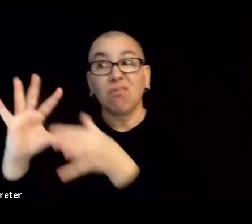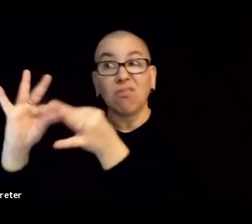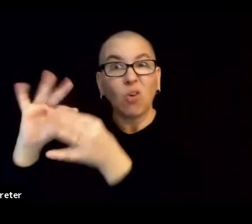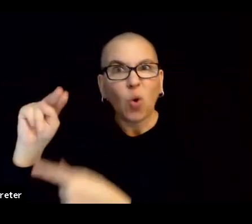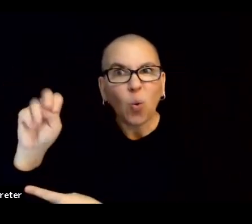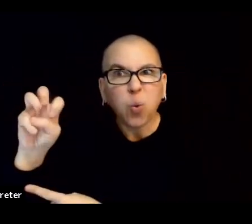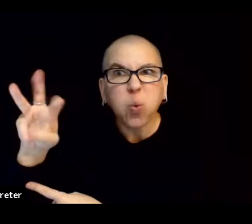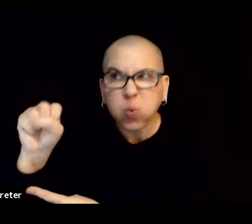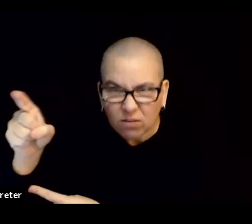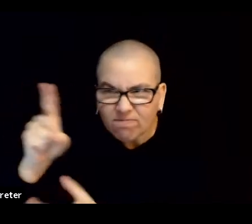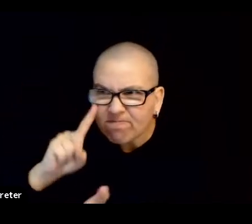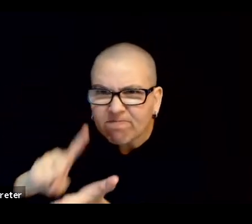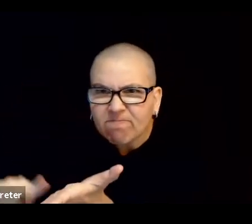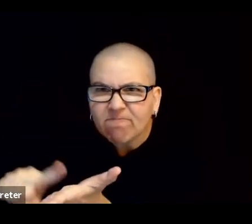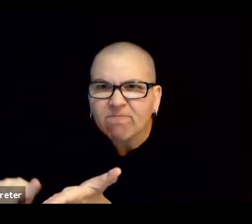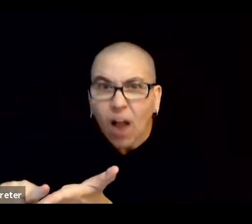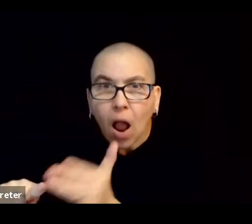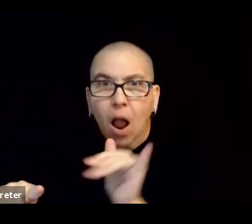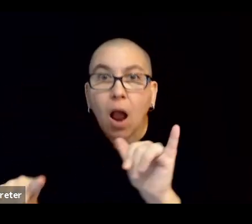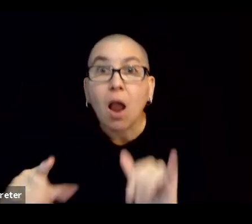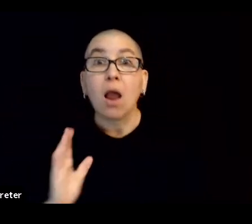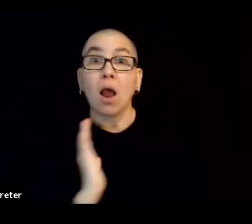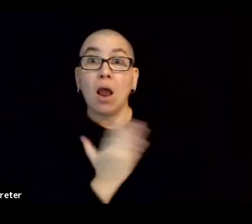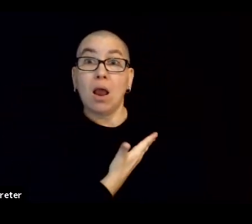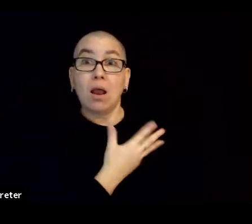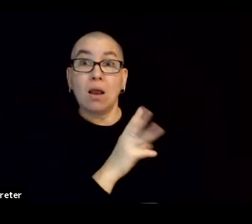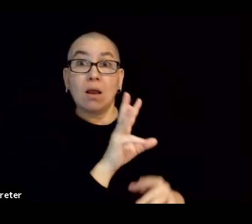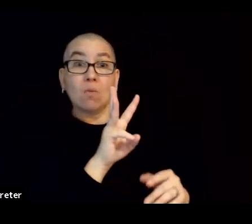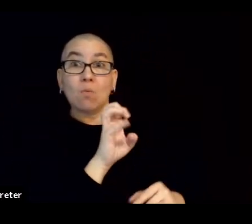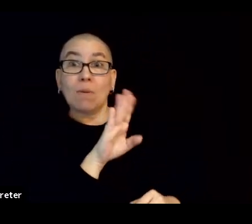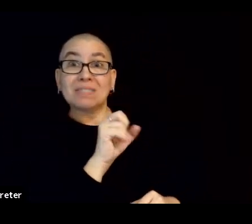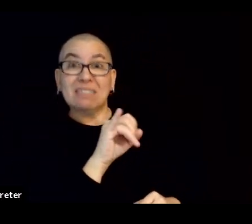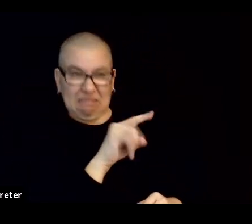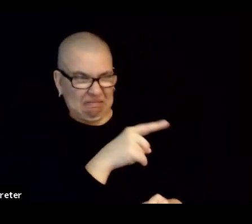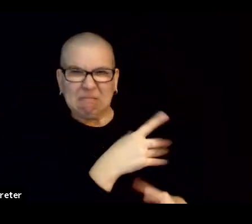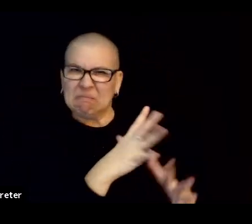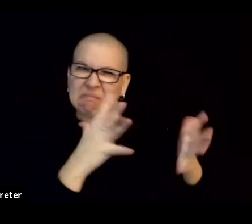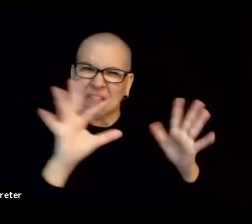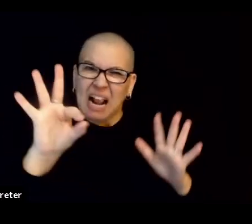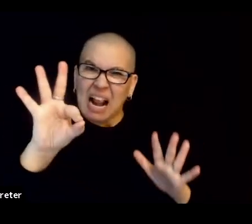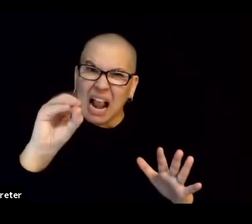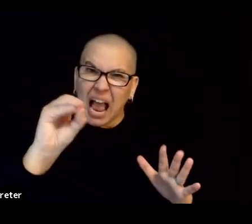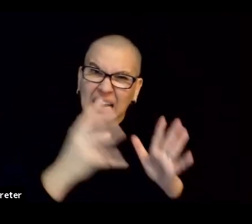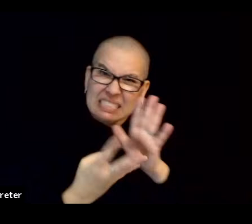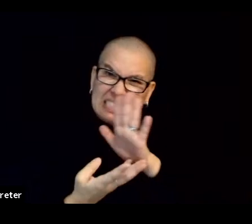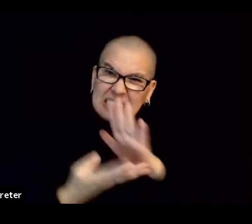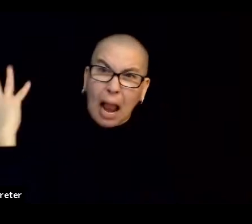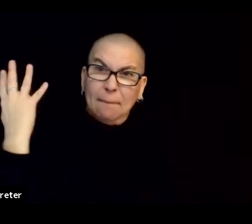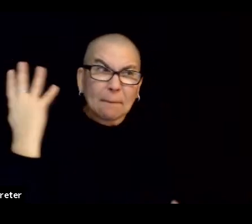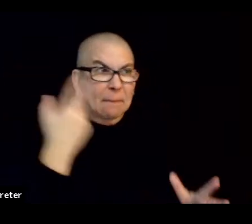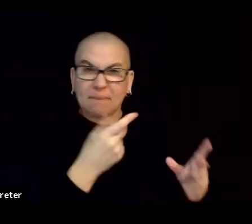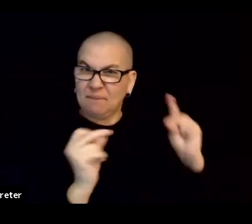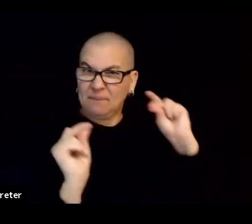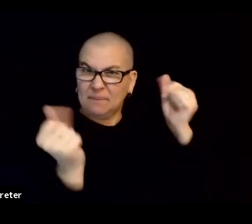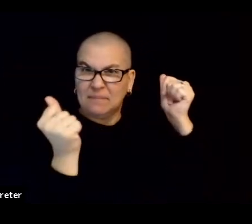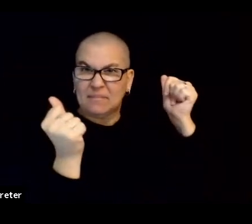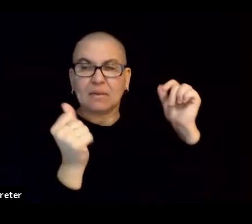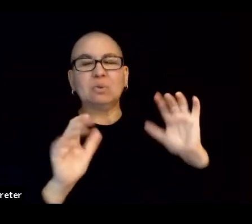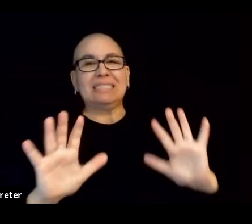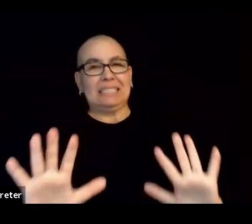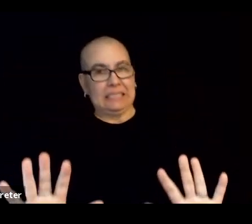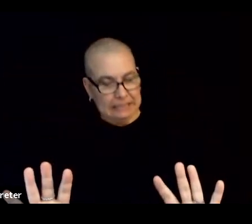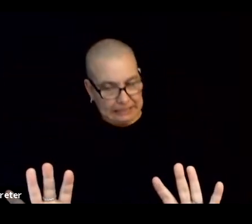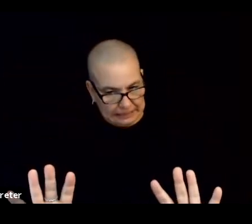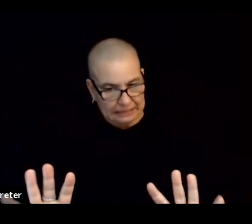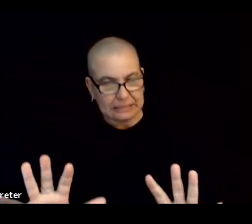get new information on that. I would ask folks who have bots that are going to these sites to maybe think about holding and pausing those so that we don't get